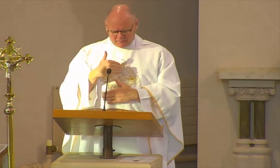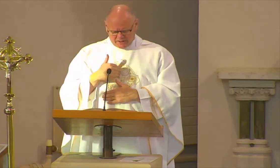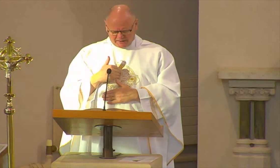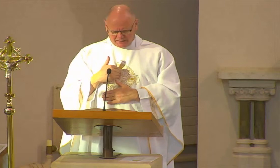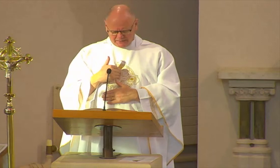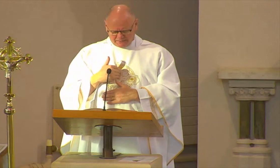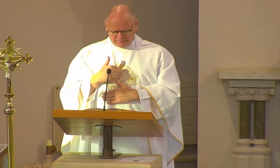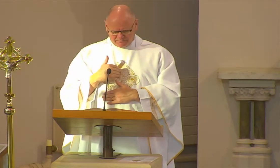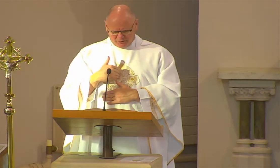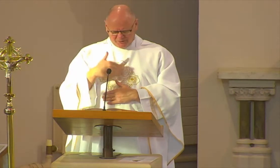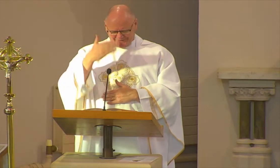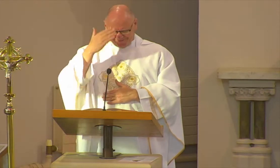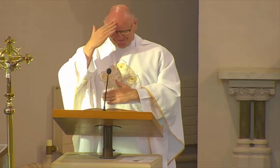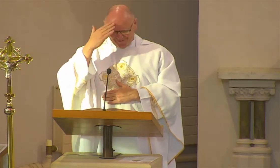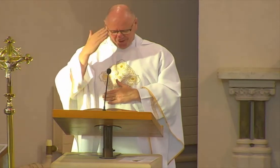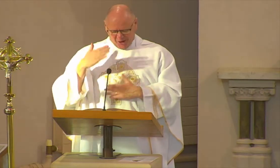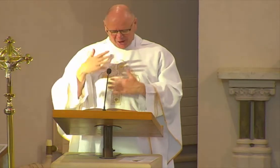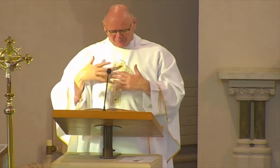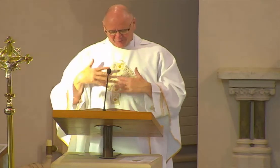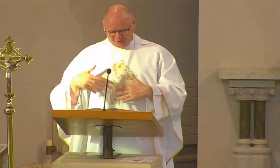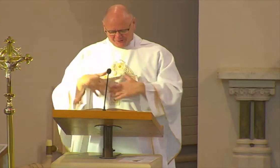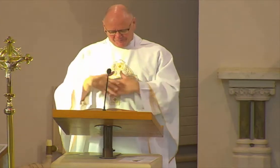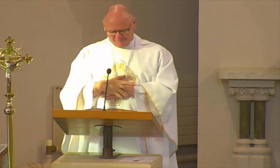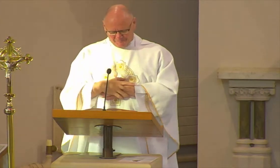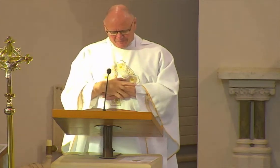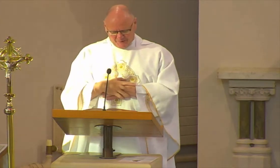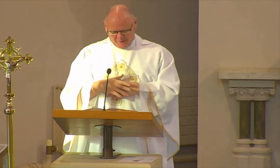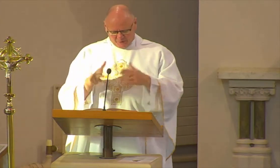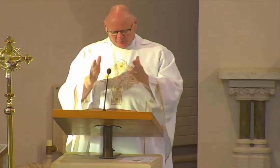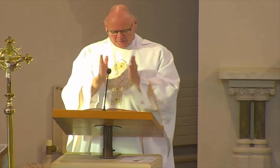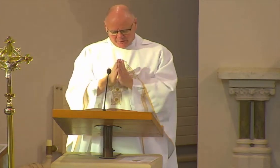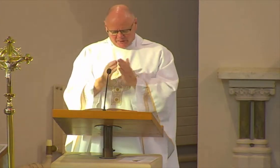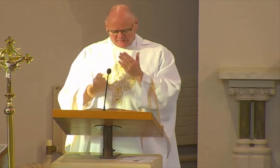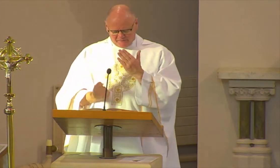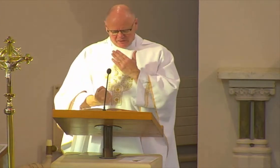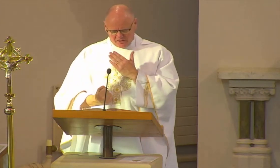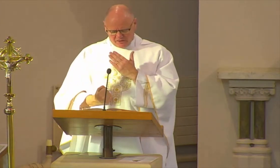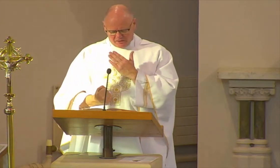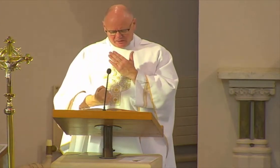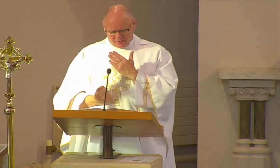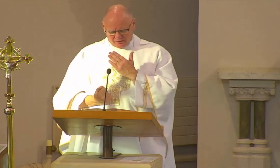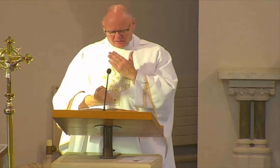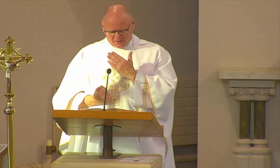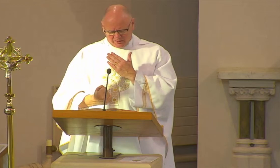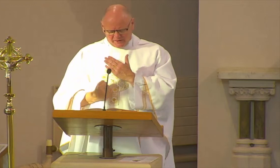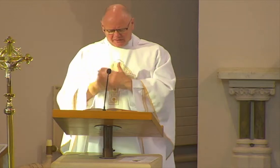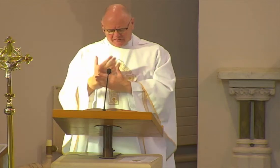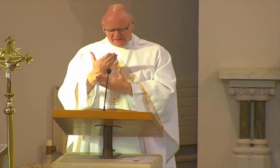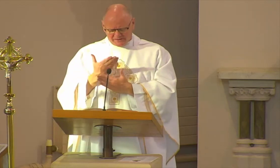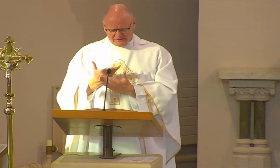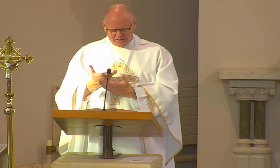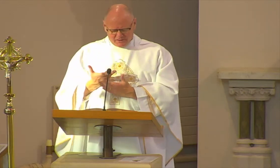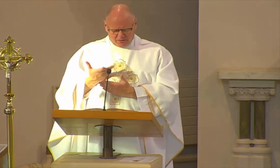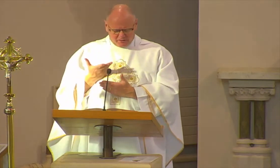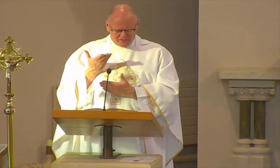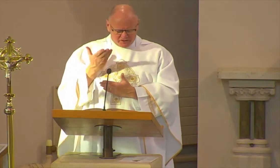mind, and body. We pray for an increase of